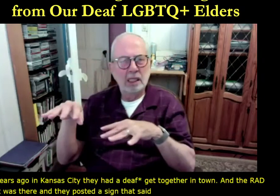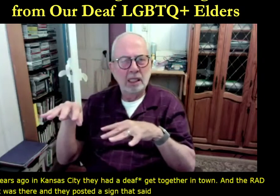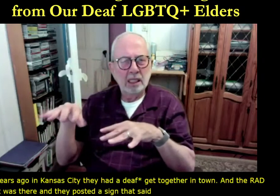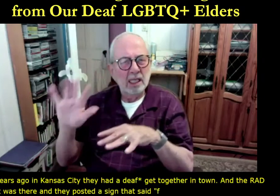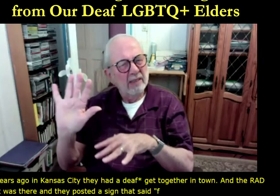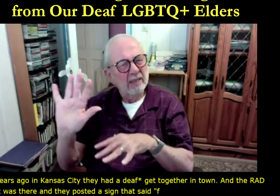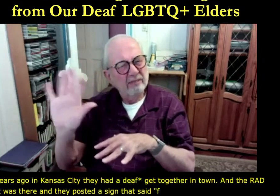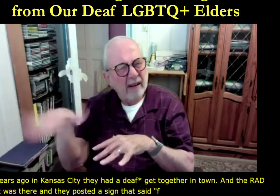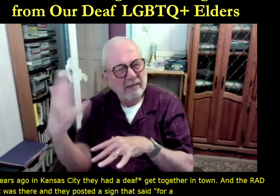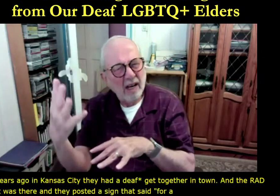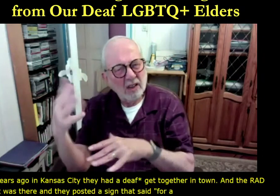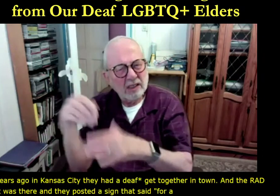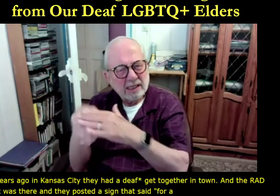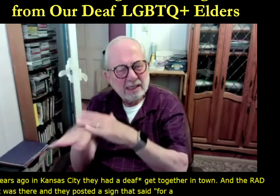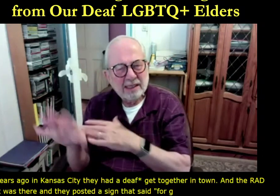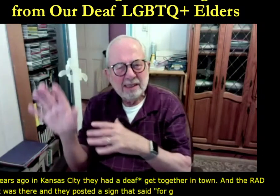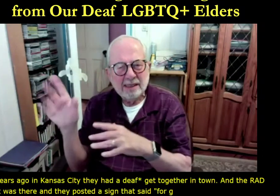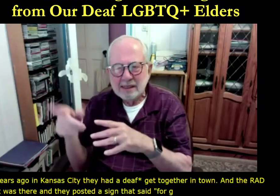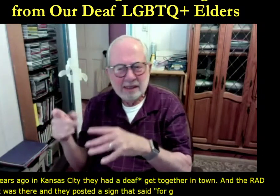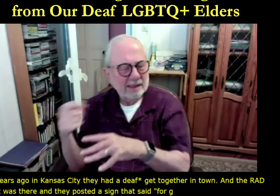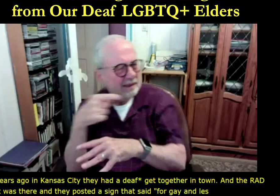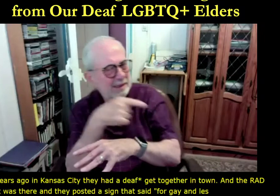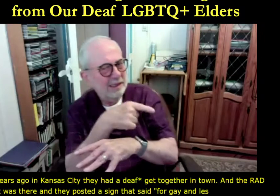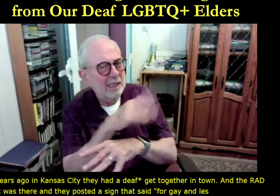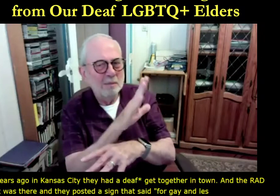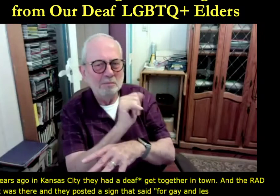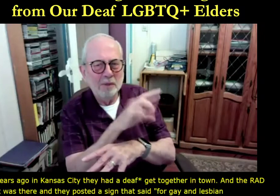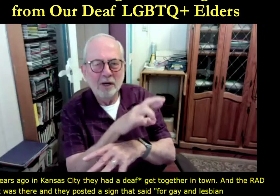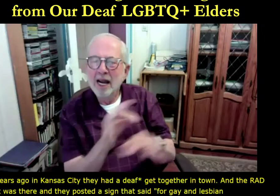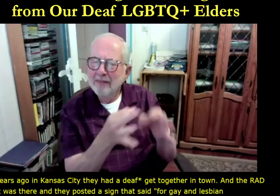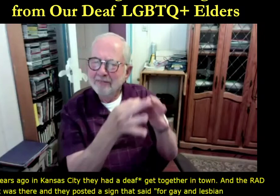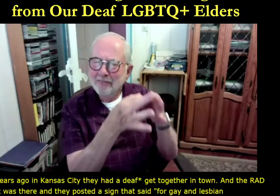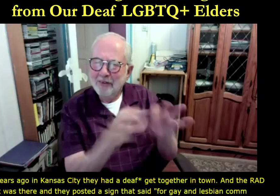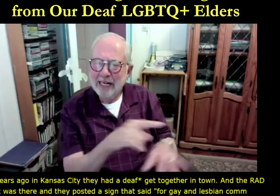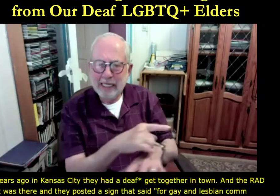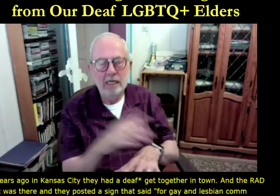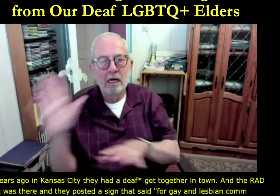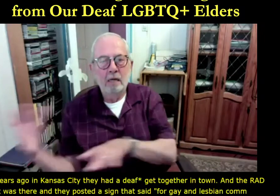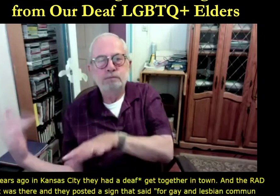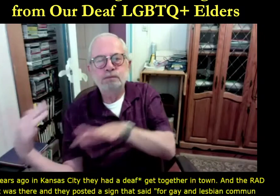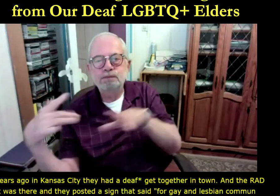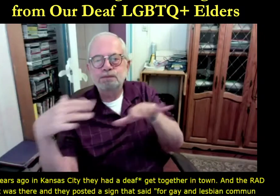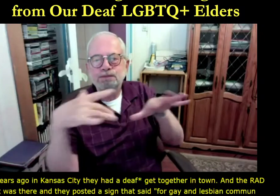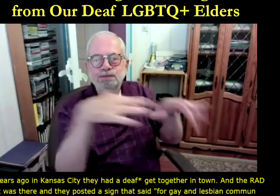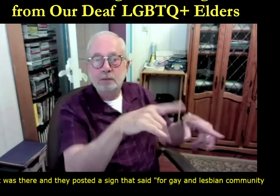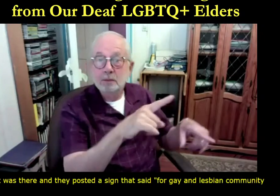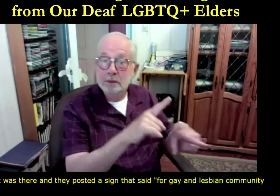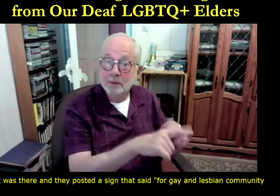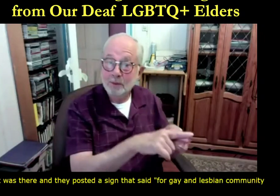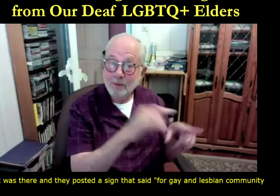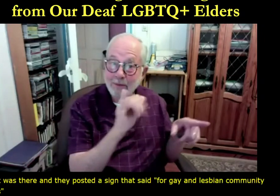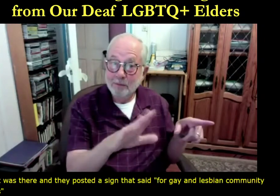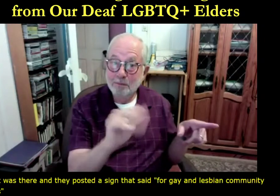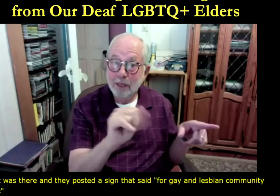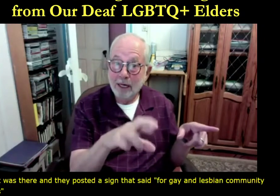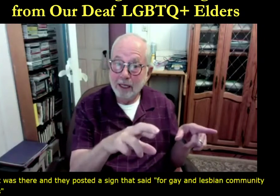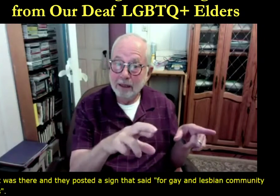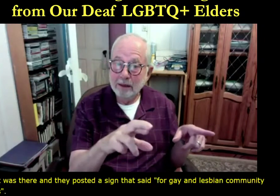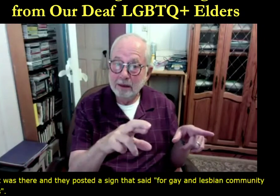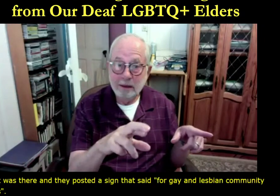went they intended to go to the nad a meeting and realized or celebration but that's that's five dollars or i go to this for free